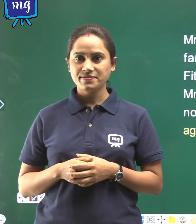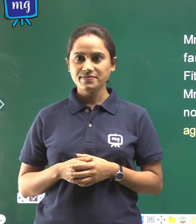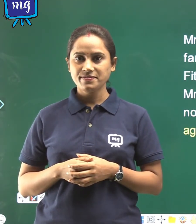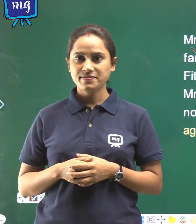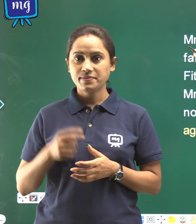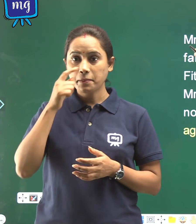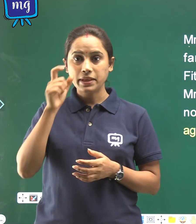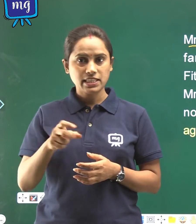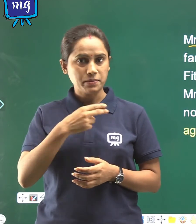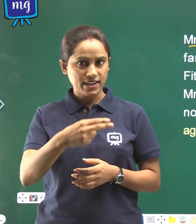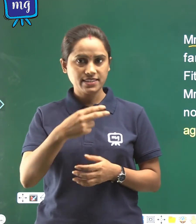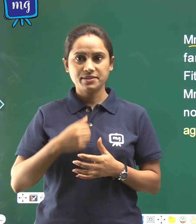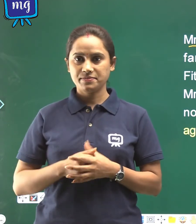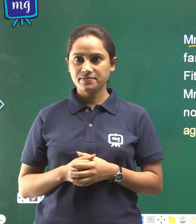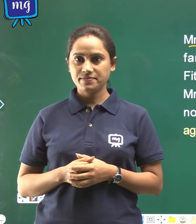Mrs. Pearson,